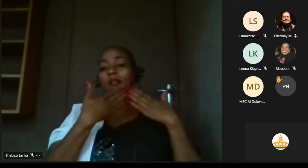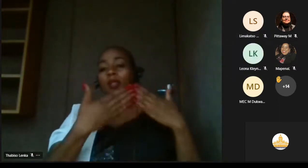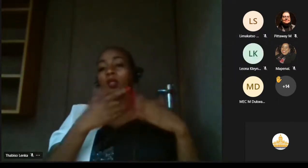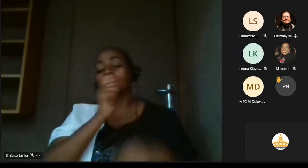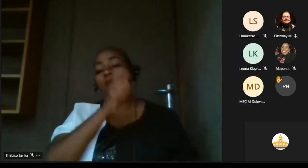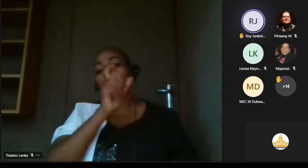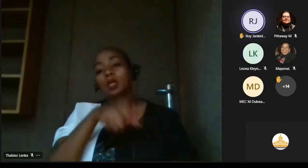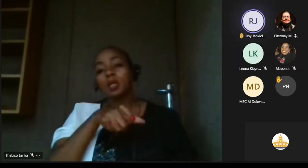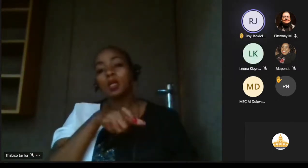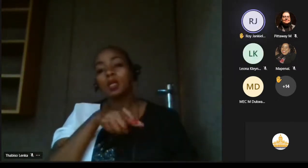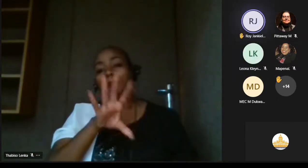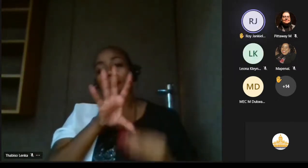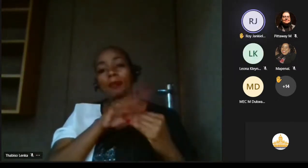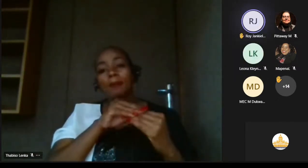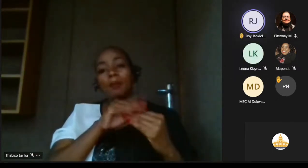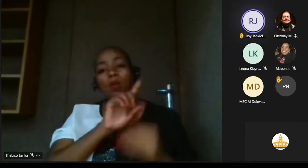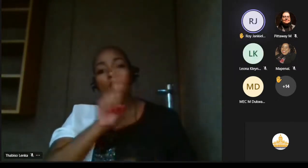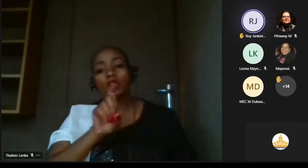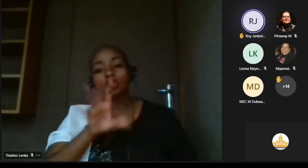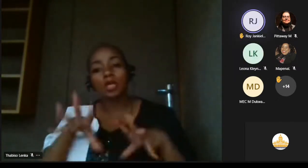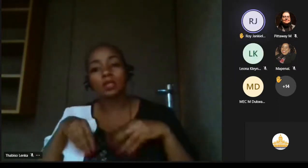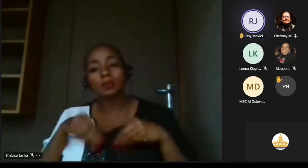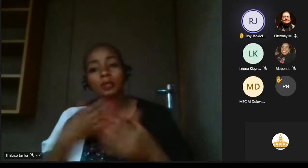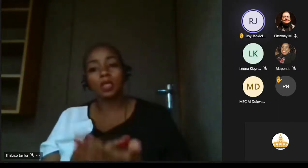Will the Honorable MEC take a question?